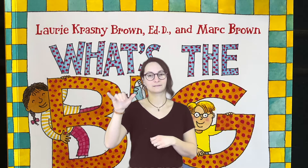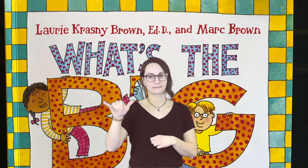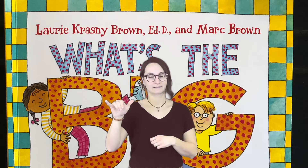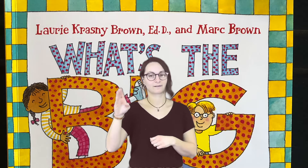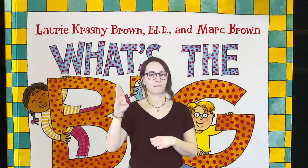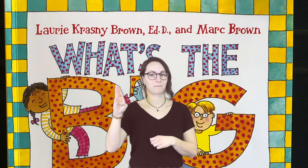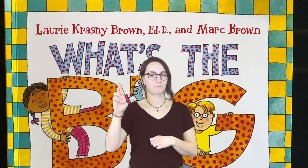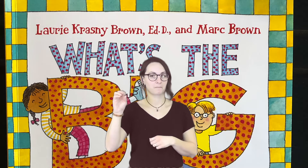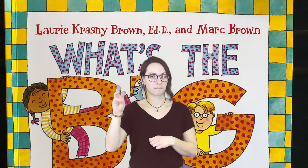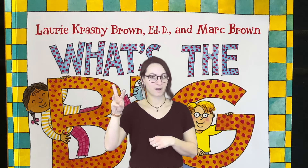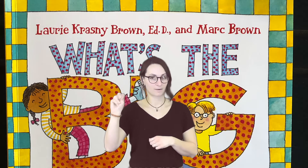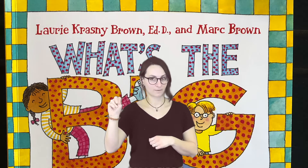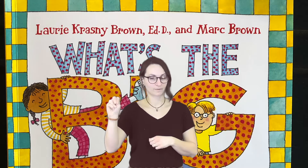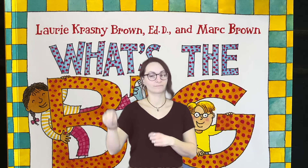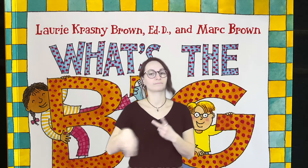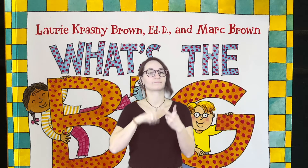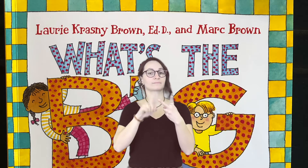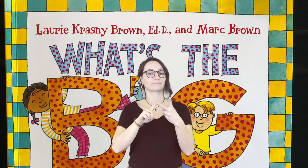and Marc Brown.